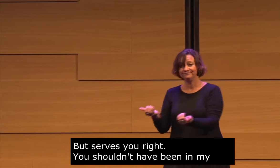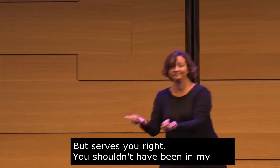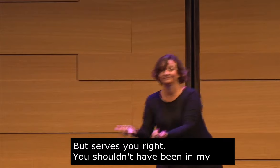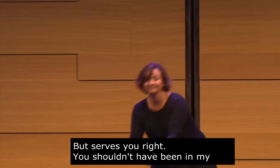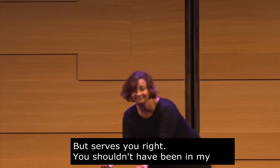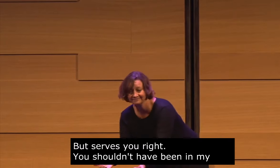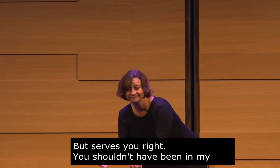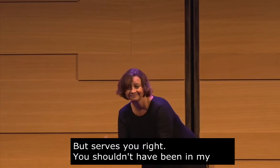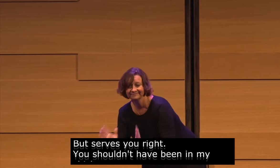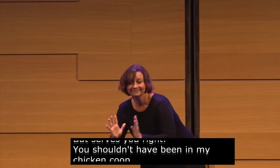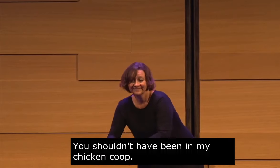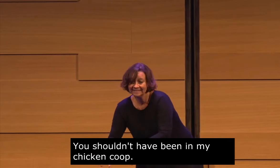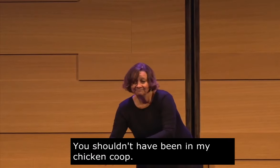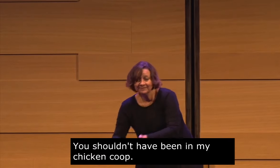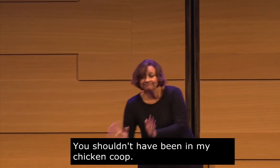chicken coop.